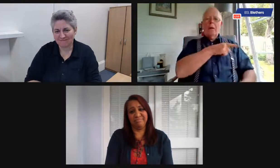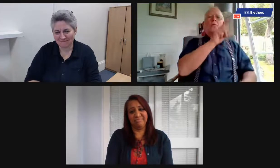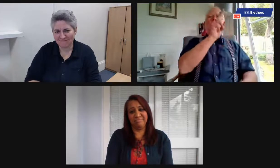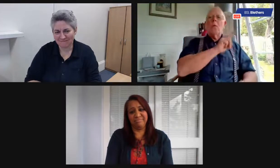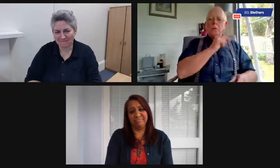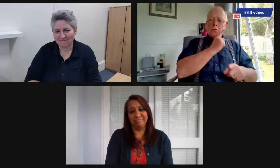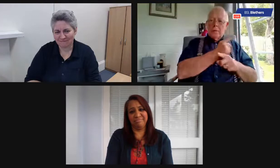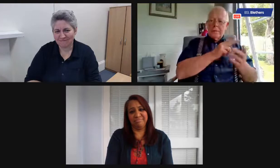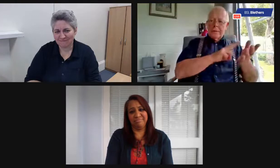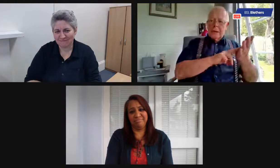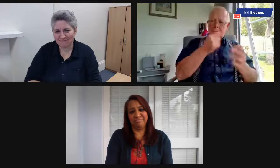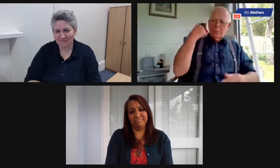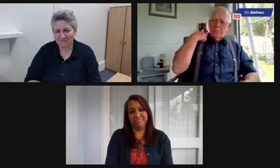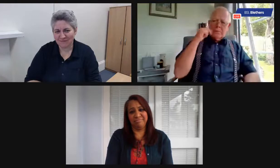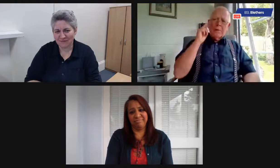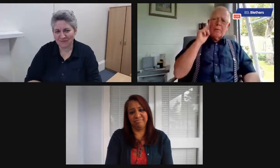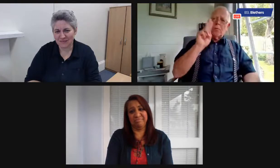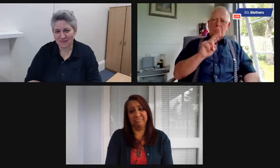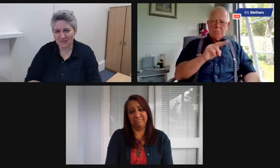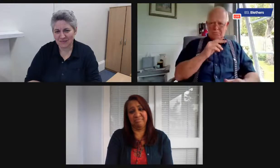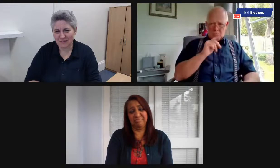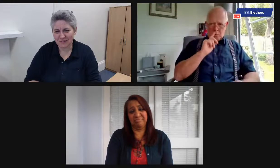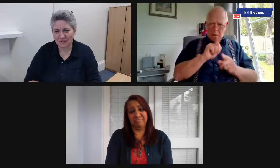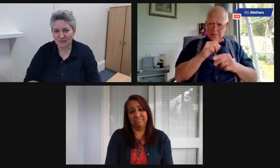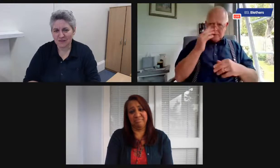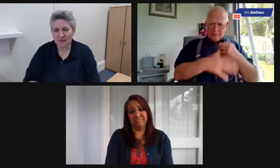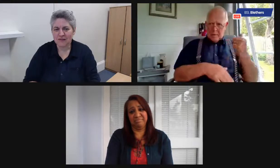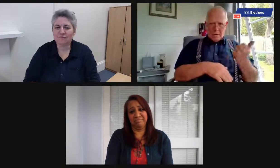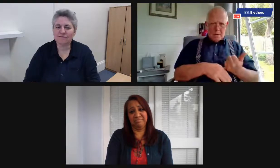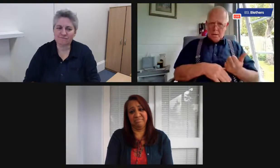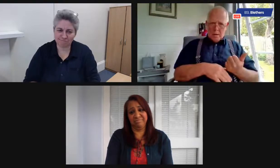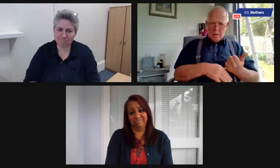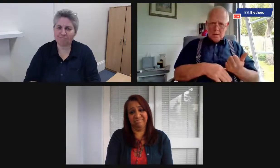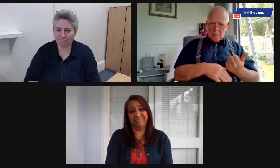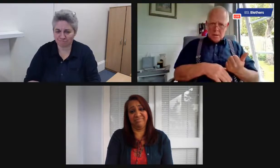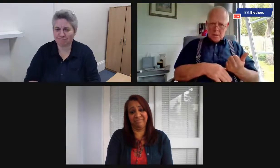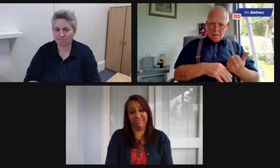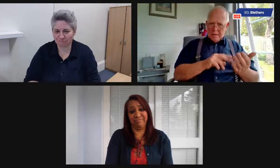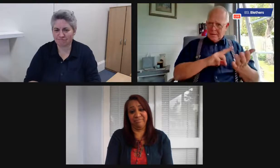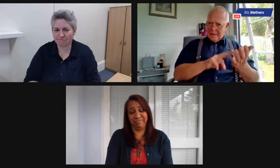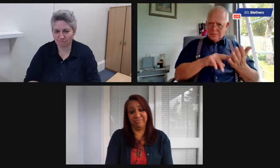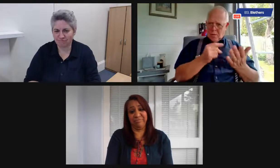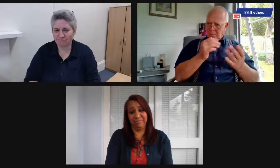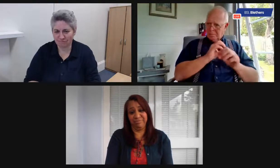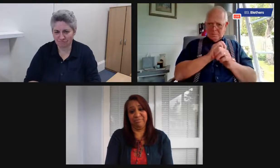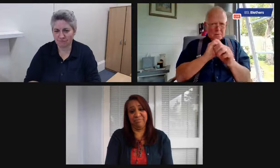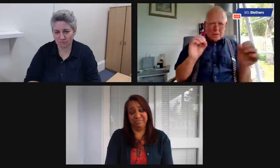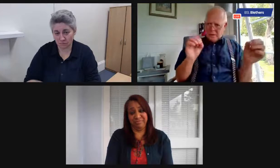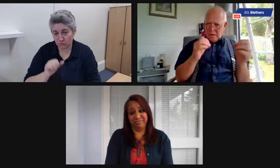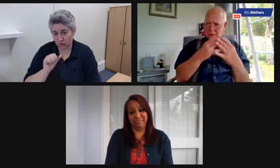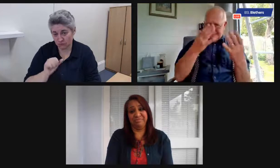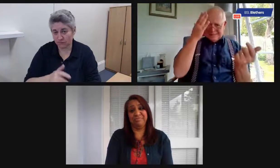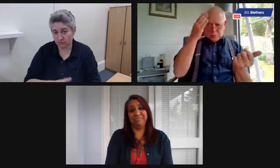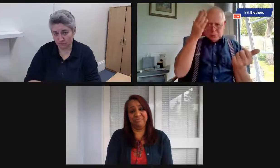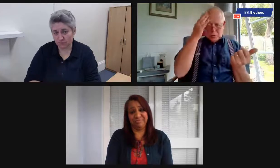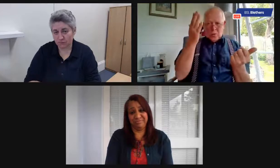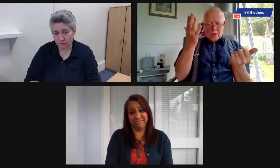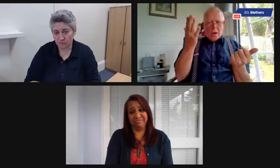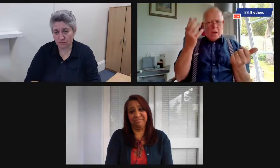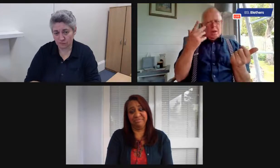group learn a lot, because, deaf schools, we didn't really learn much about nature, did Mhm, we, right? It mhm. wasn't on the curriculum at